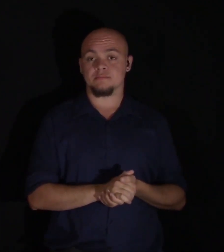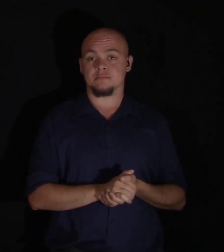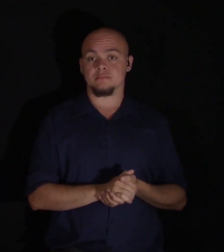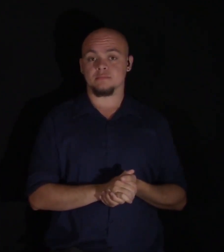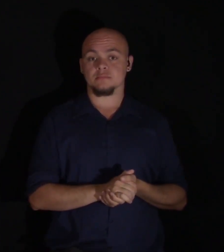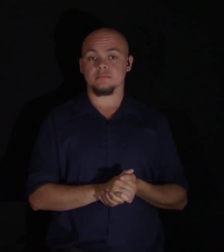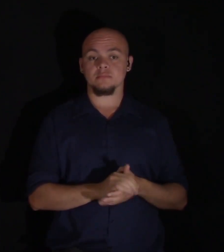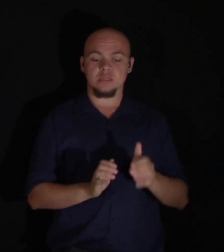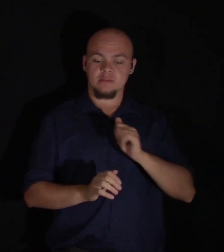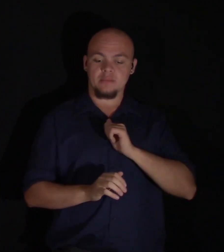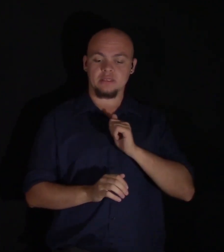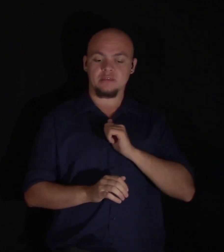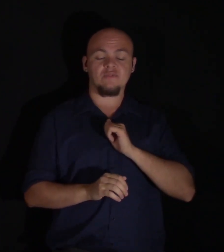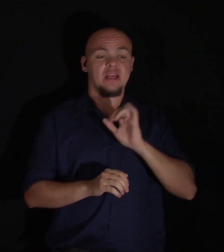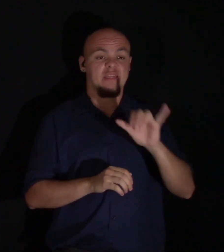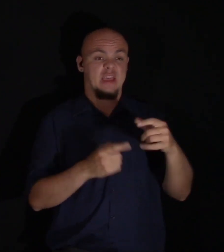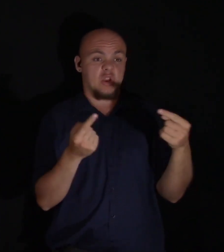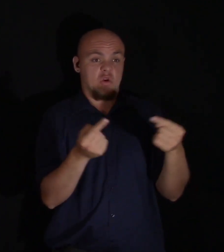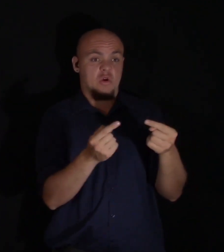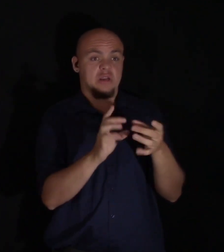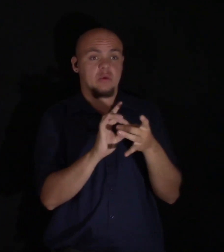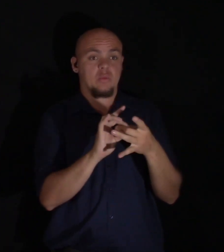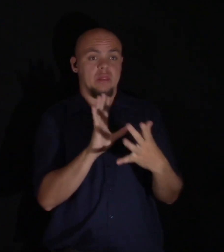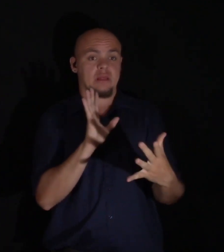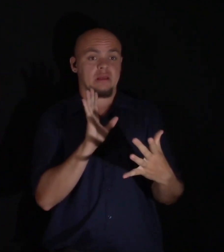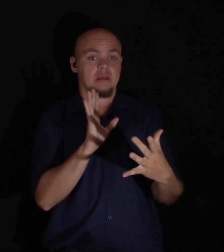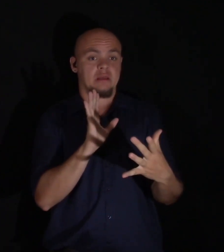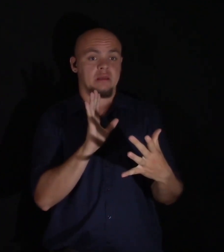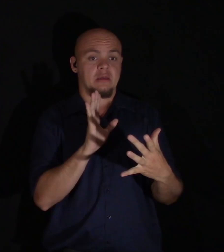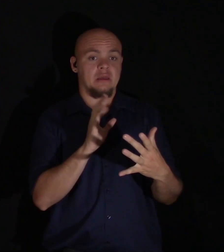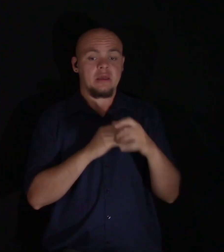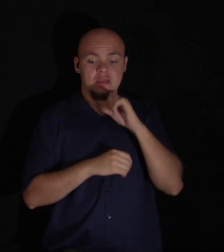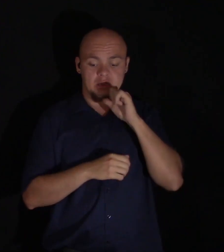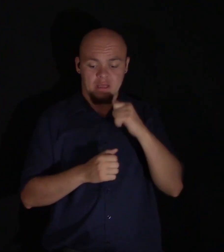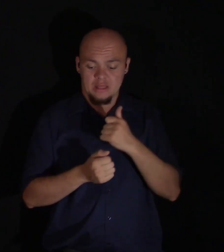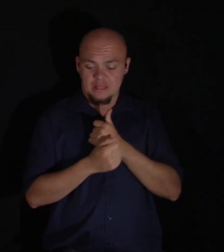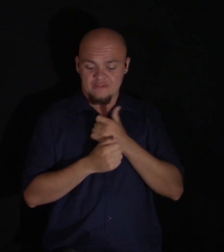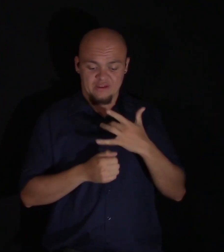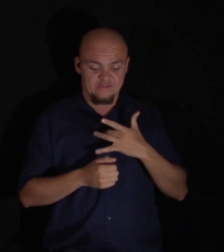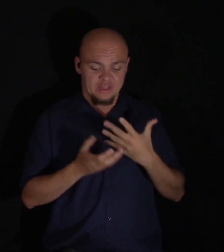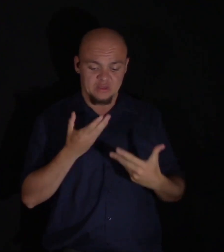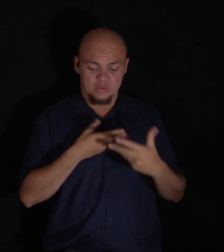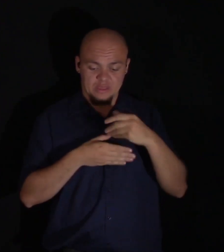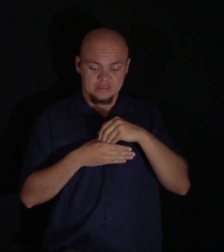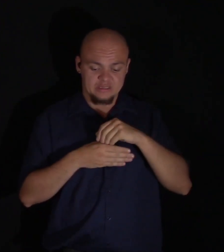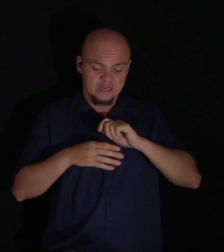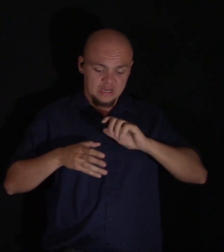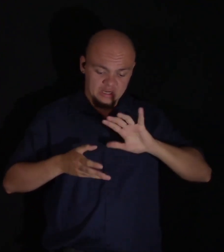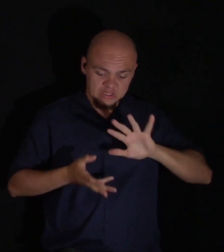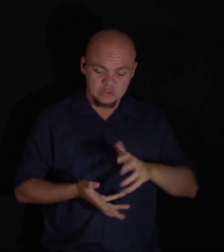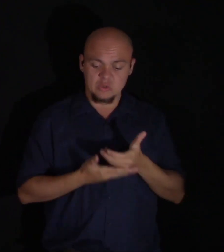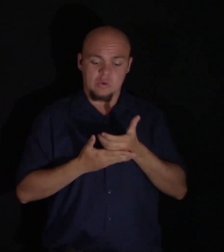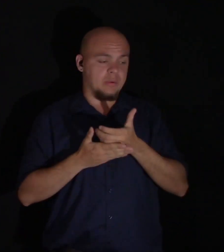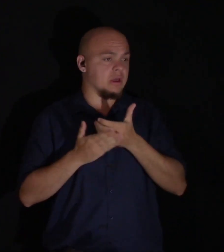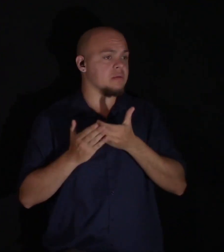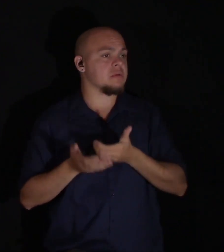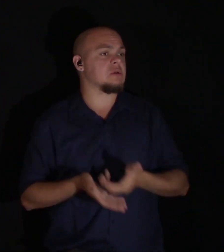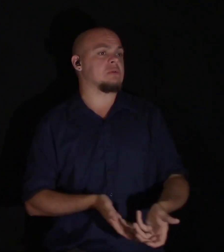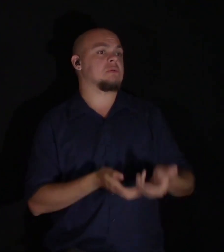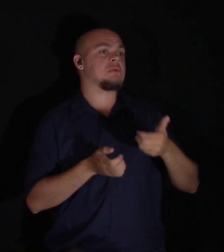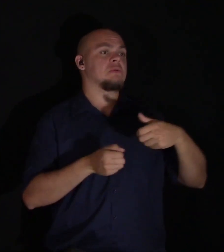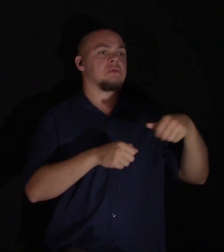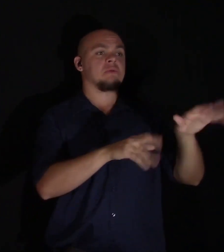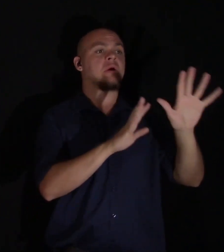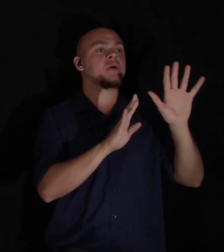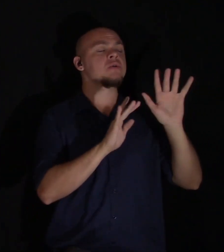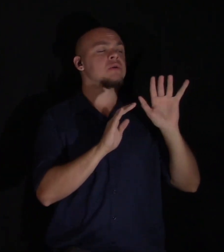imagined myself letting go of the hurt and unloving feelings living inside of me, just scooping them out and watching them